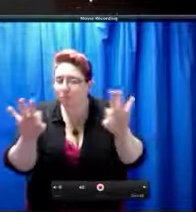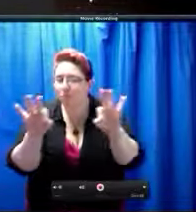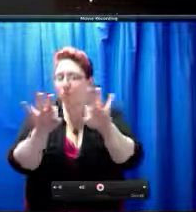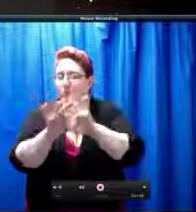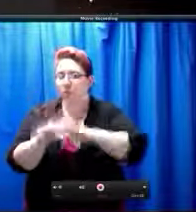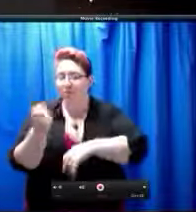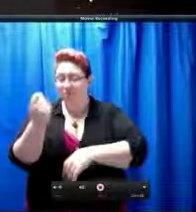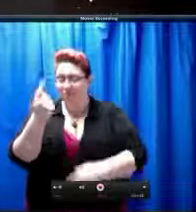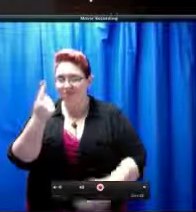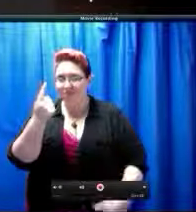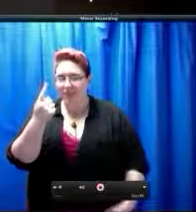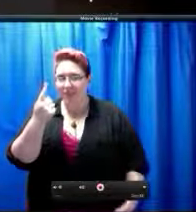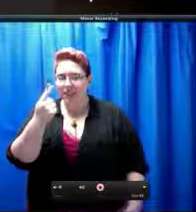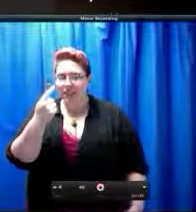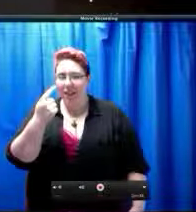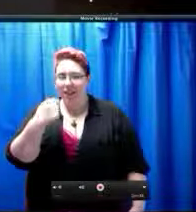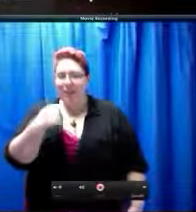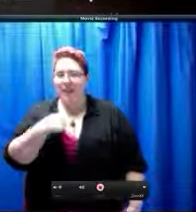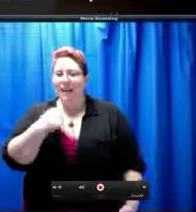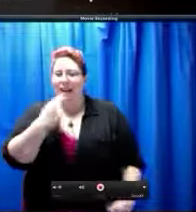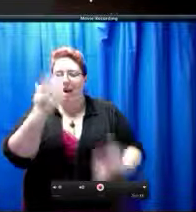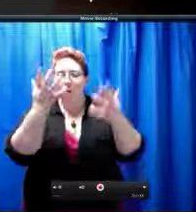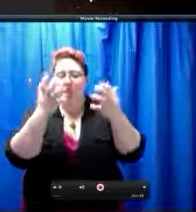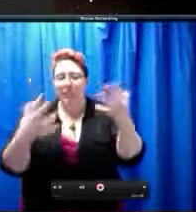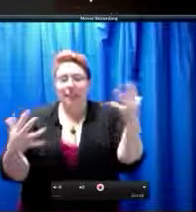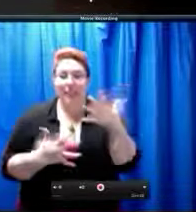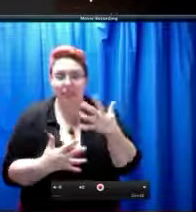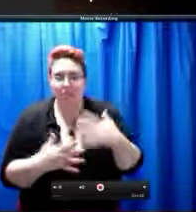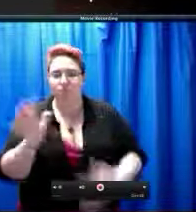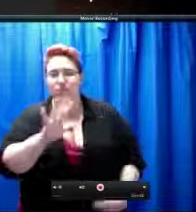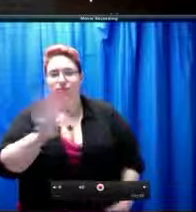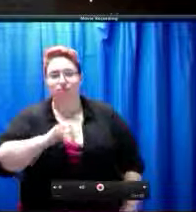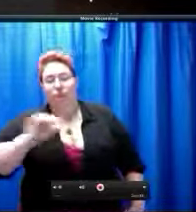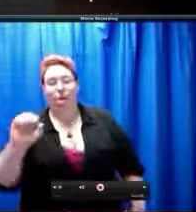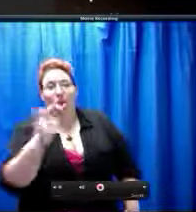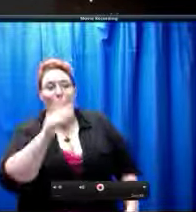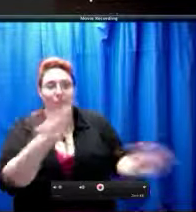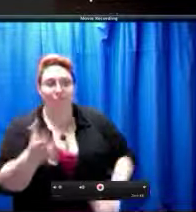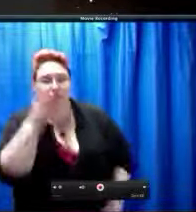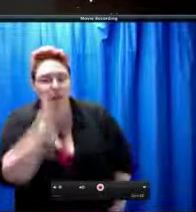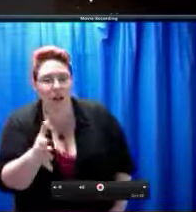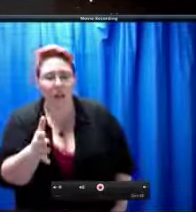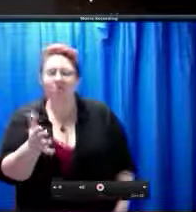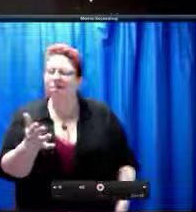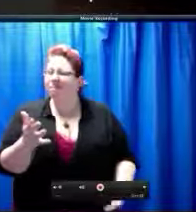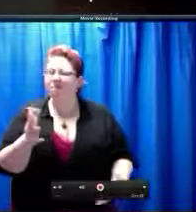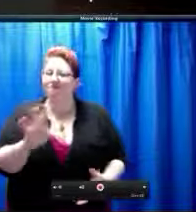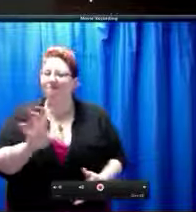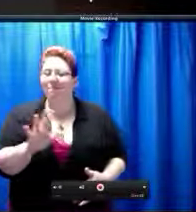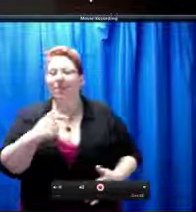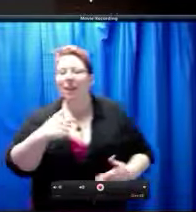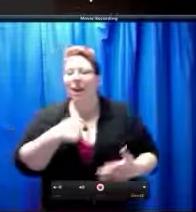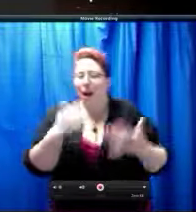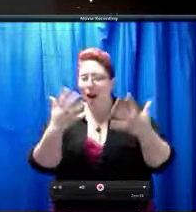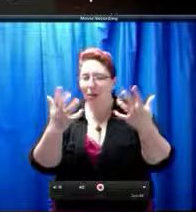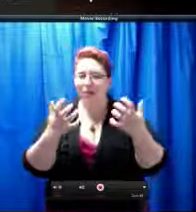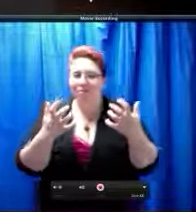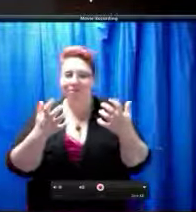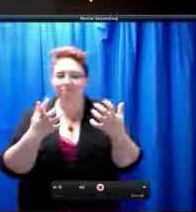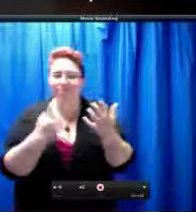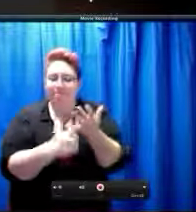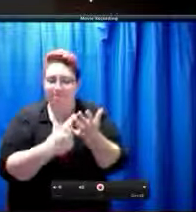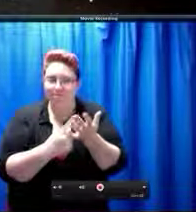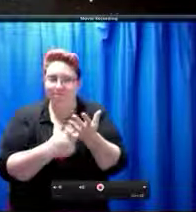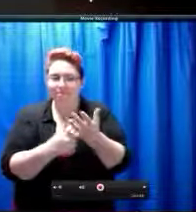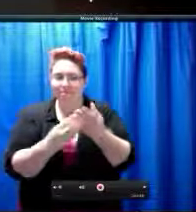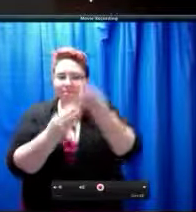What this really means is that we need to take charge of our lives and do something different. You know, we need to change what we're putting into our bodies, what we're doing